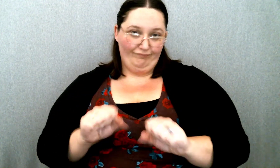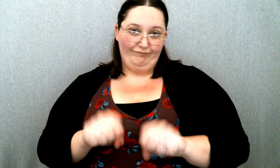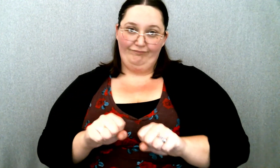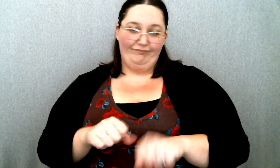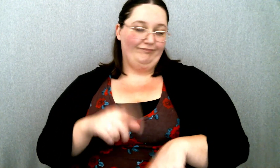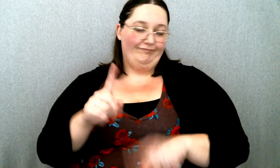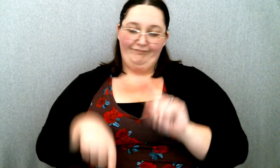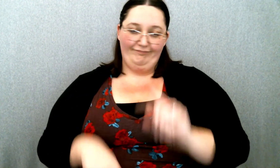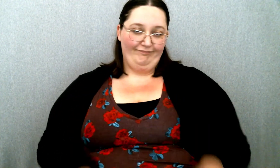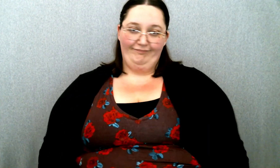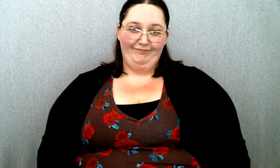that.